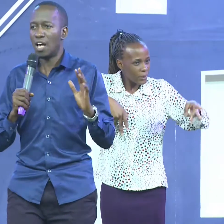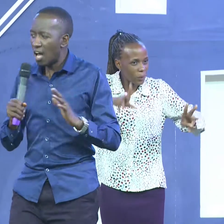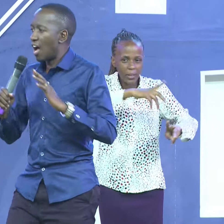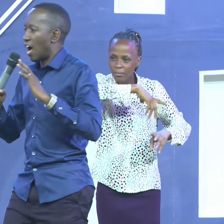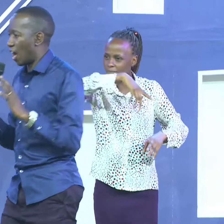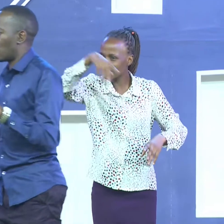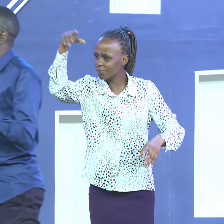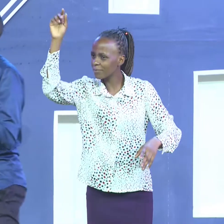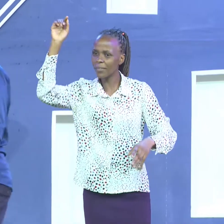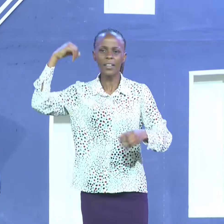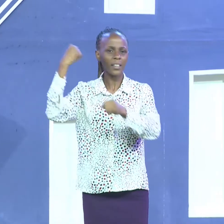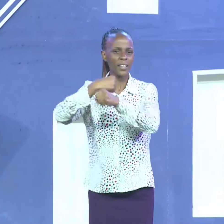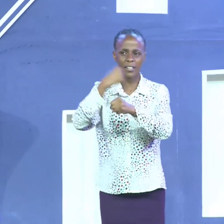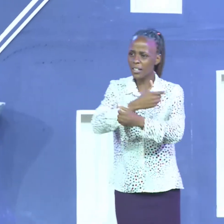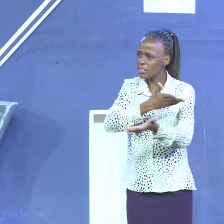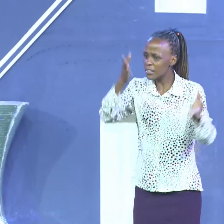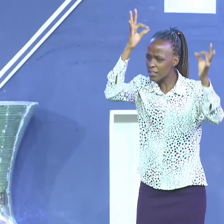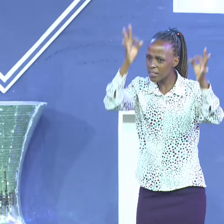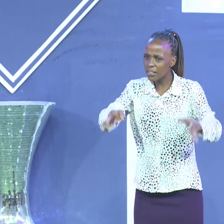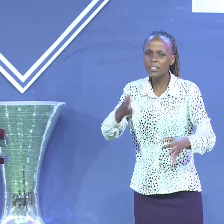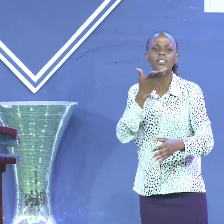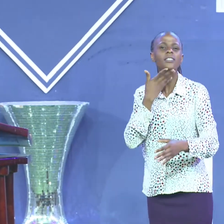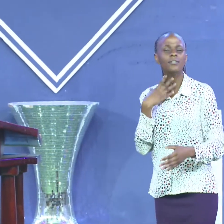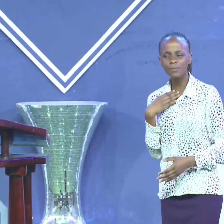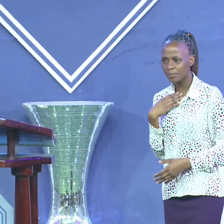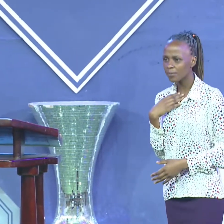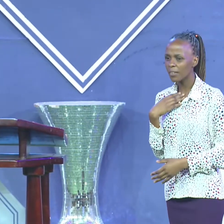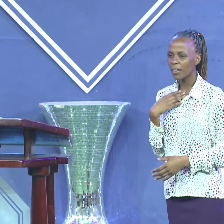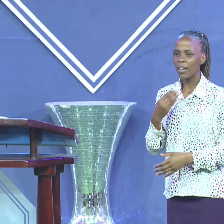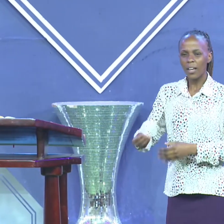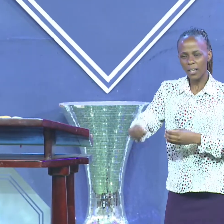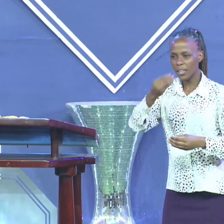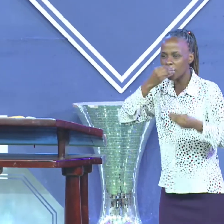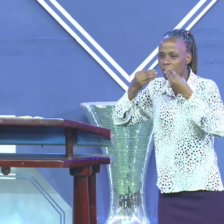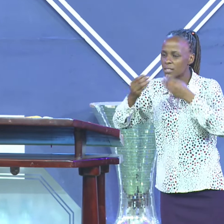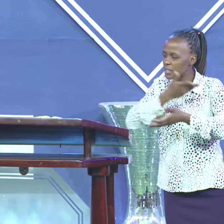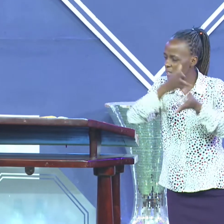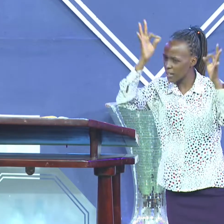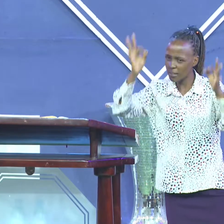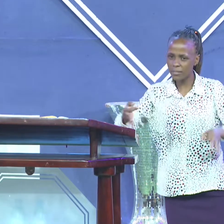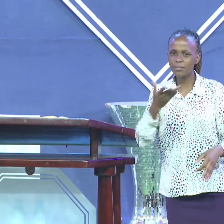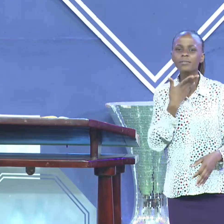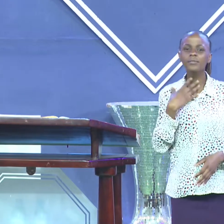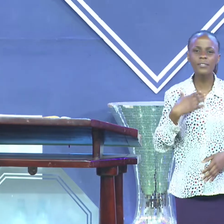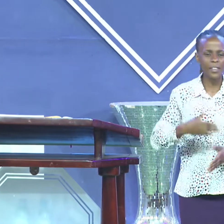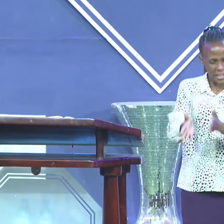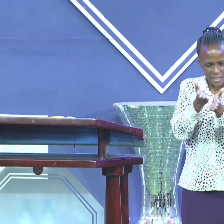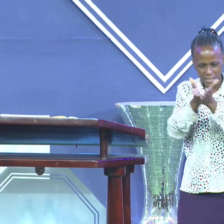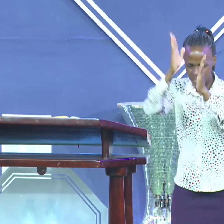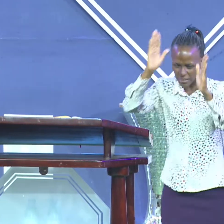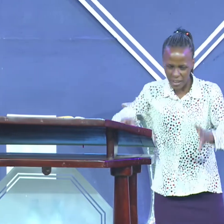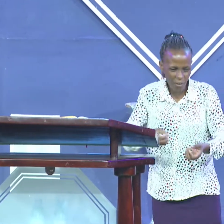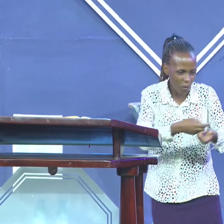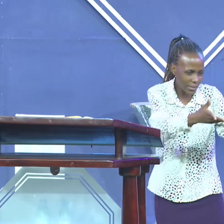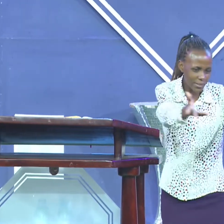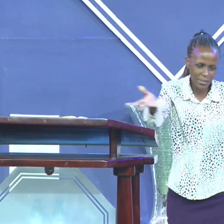to go wherever he wants. He does whatever he wants to do. He eats every kind of food that he